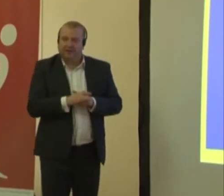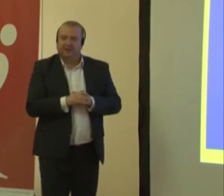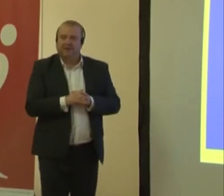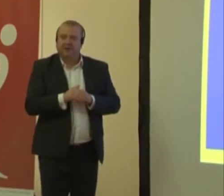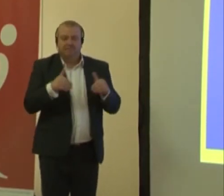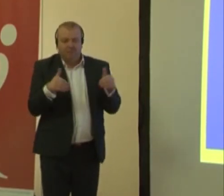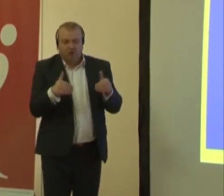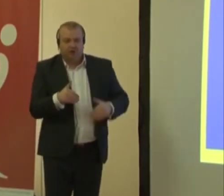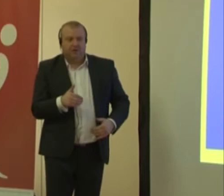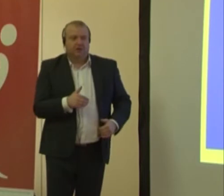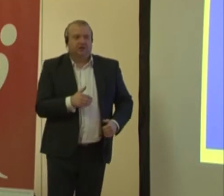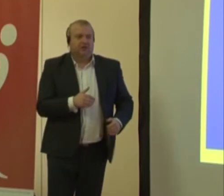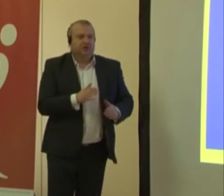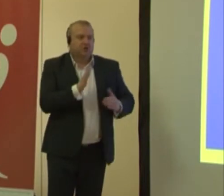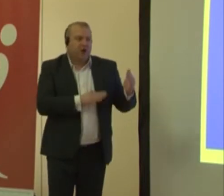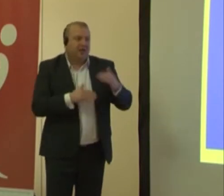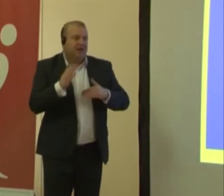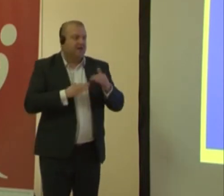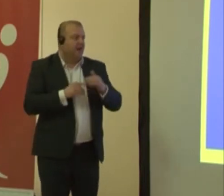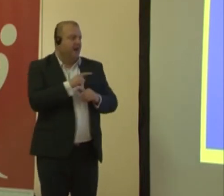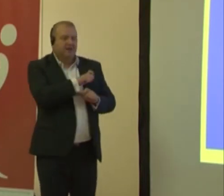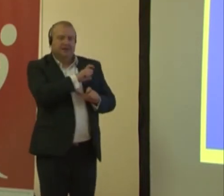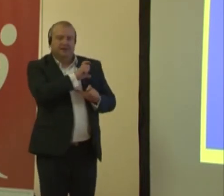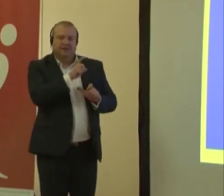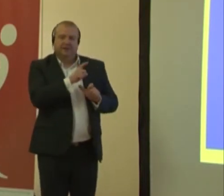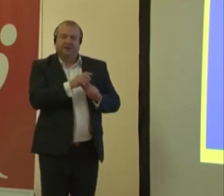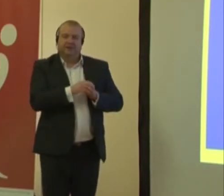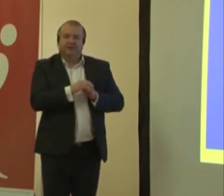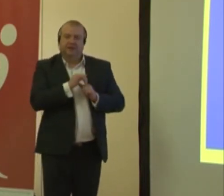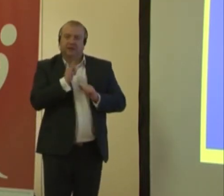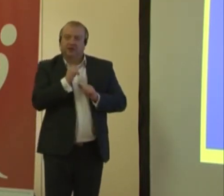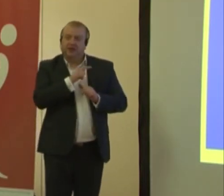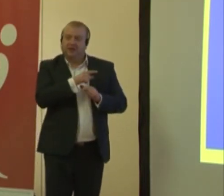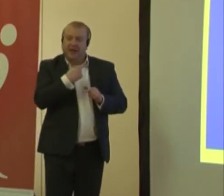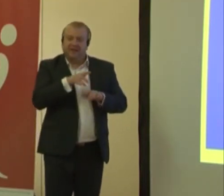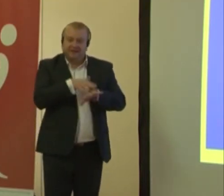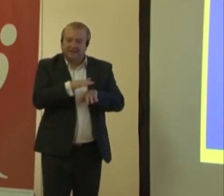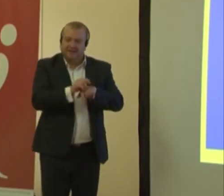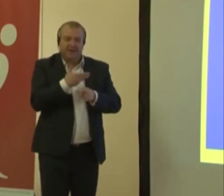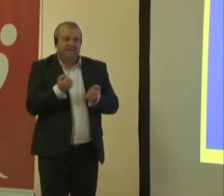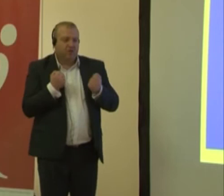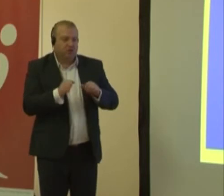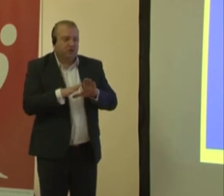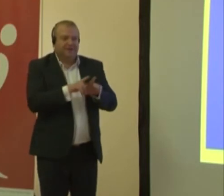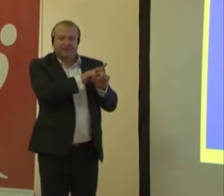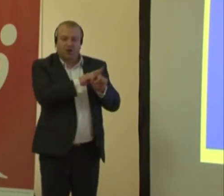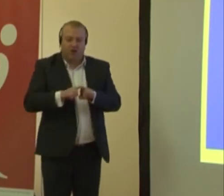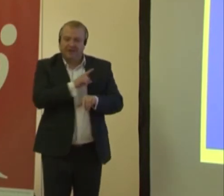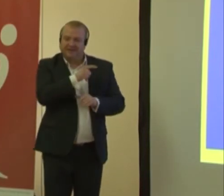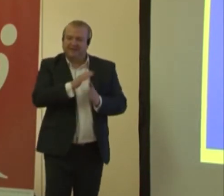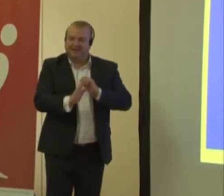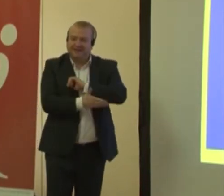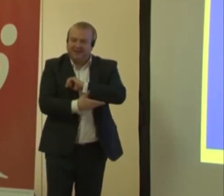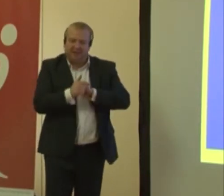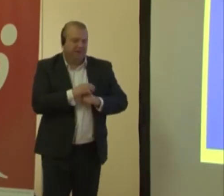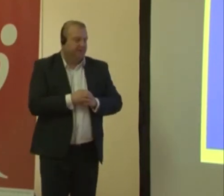work as agreed by the UN Convention. So that is, but I congratulate that